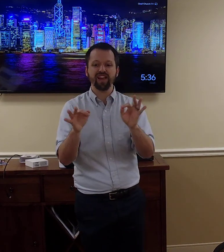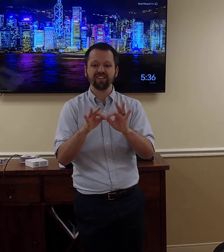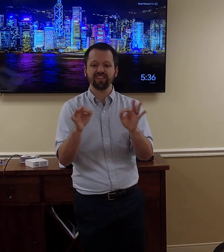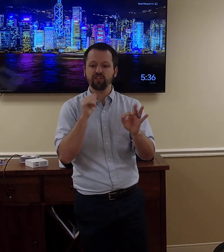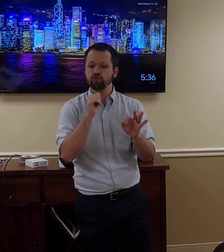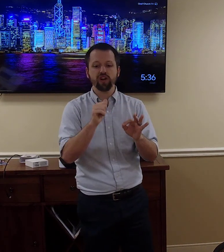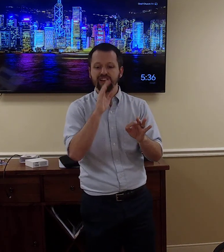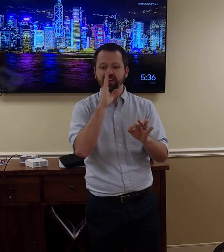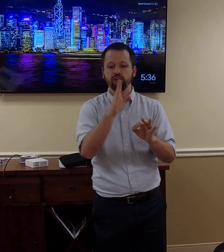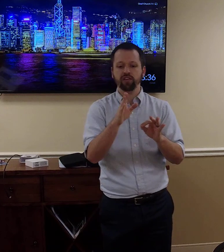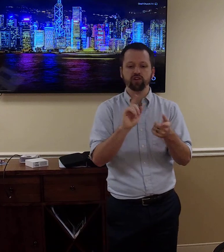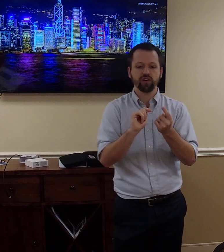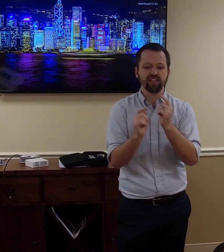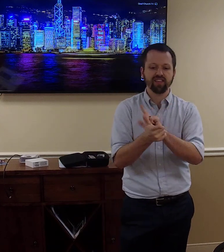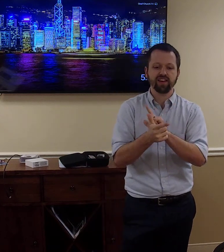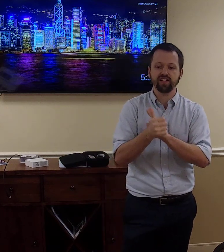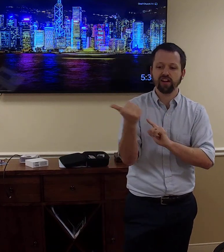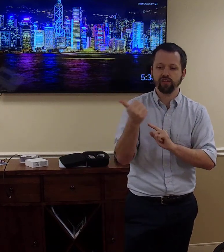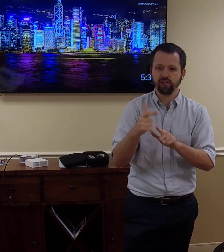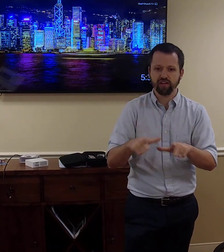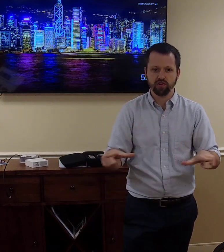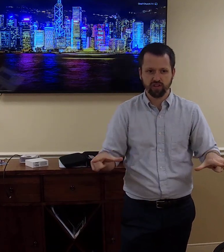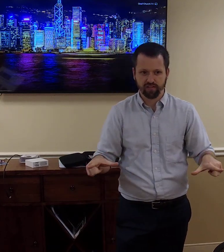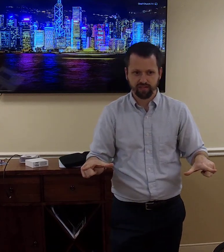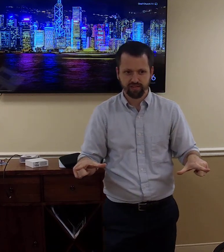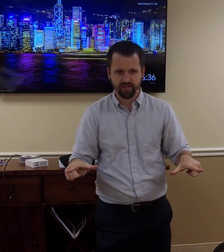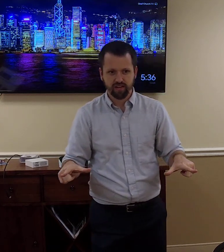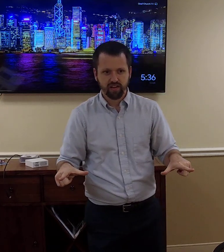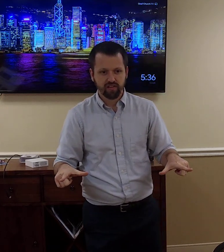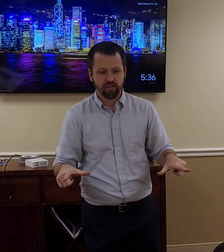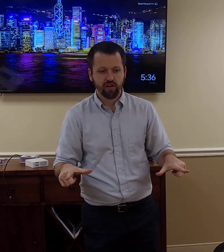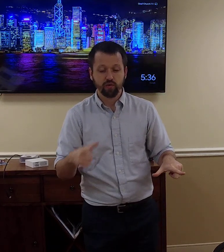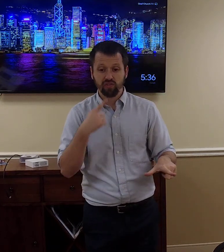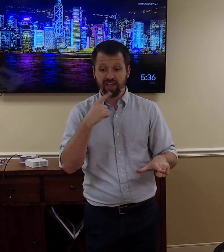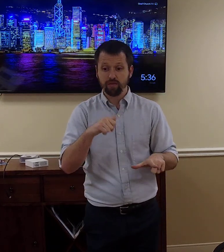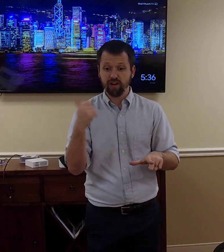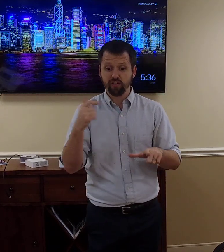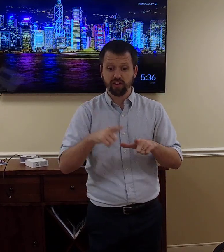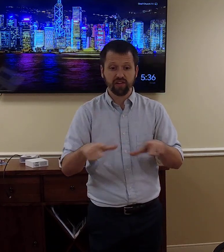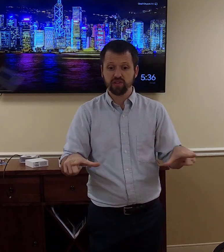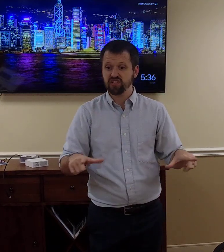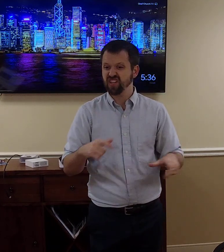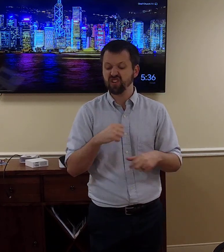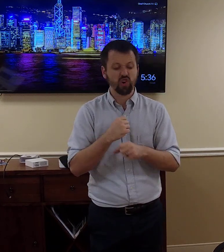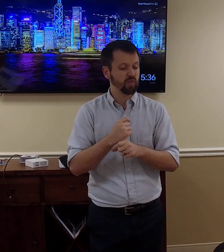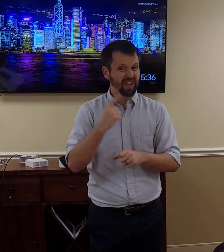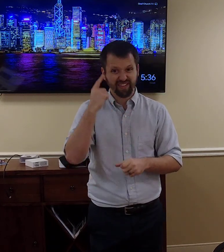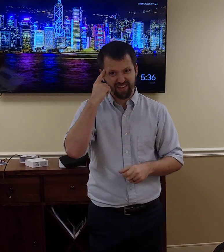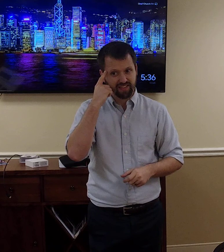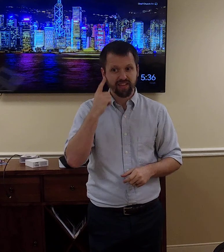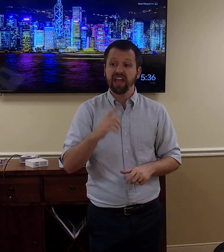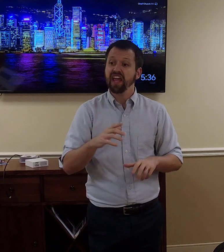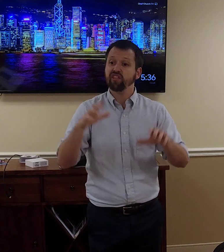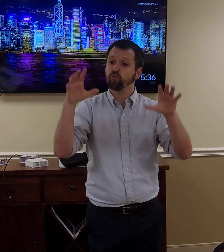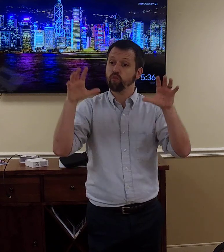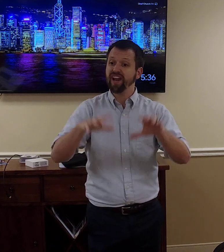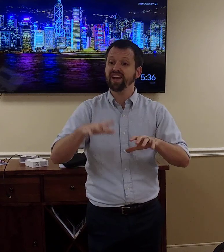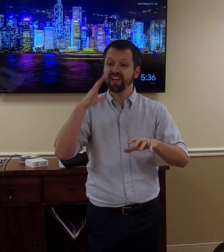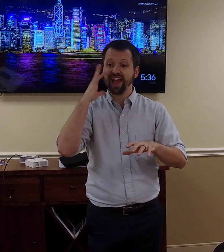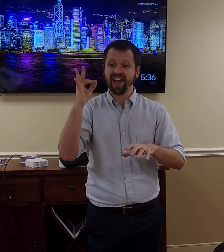phrases that do not literally translate into other languages. So if you say them in other languages, they don't make sense. It's raining cats